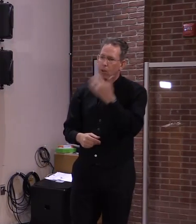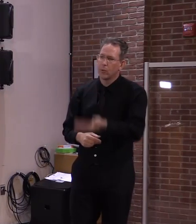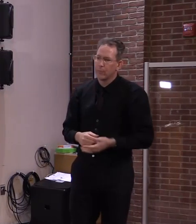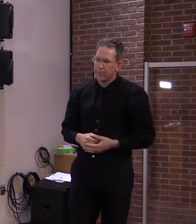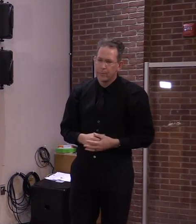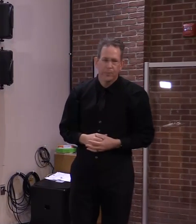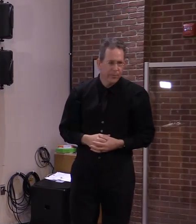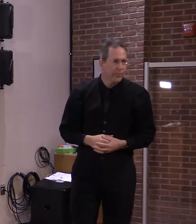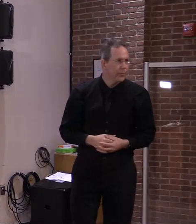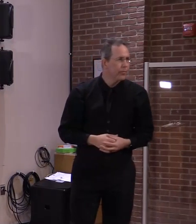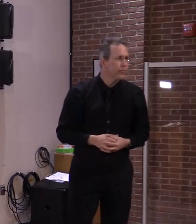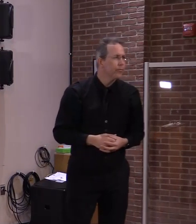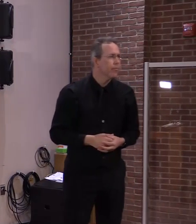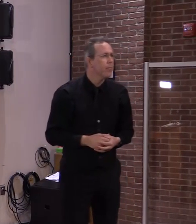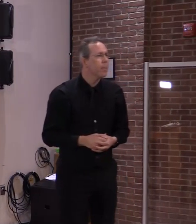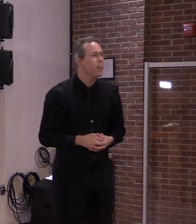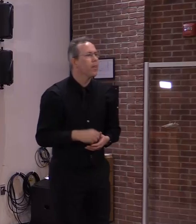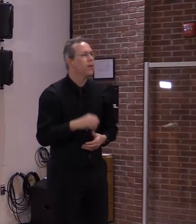Joe, Barton